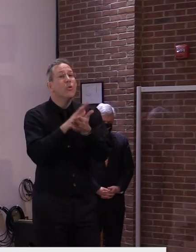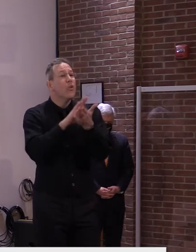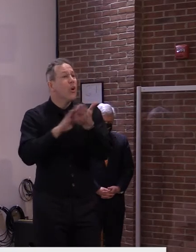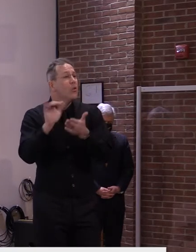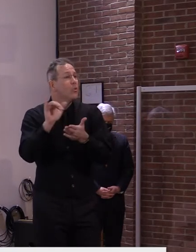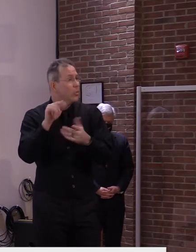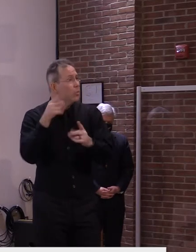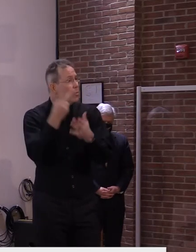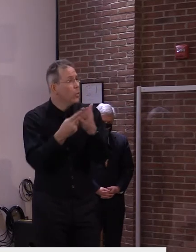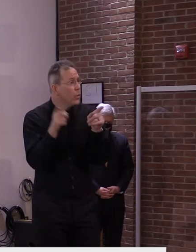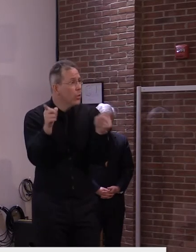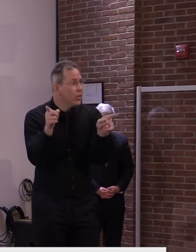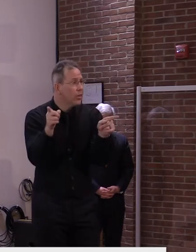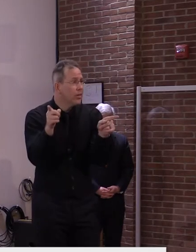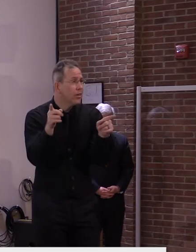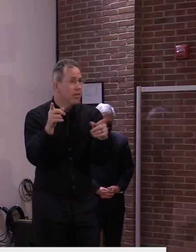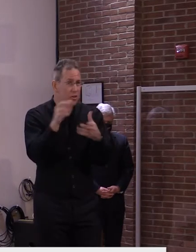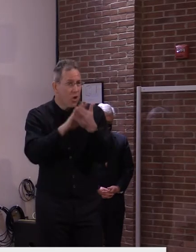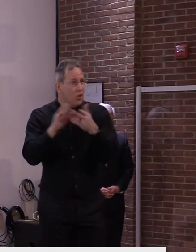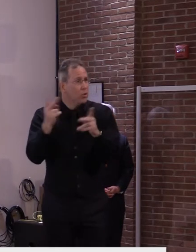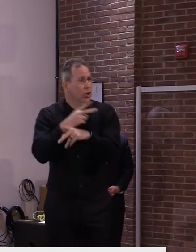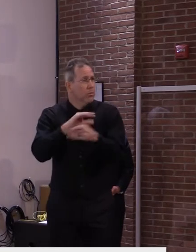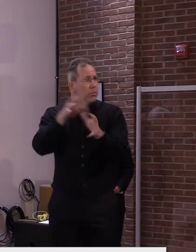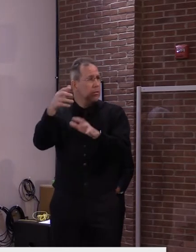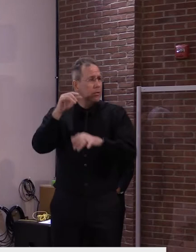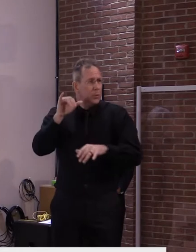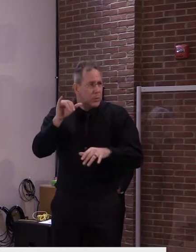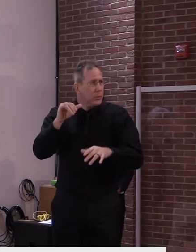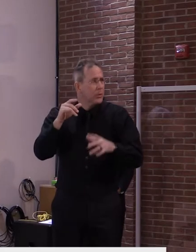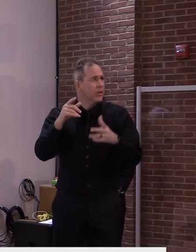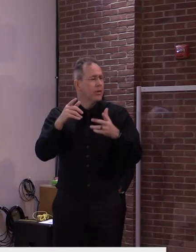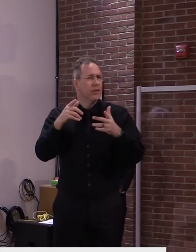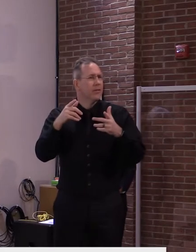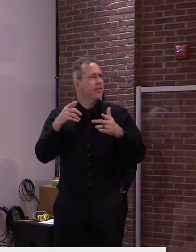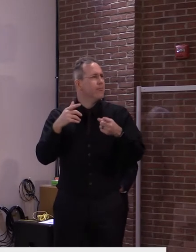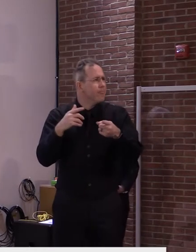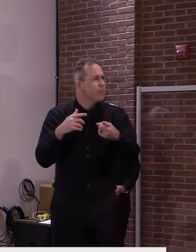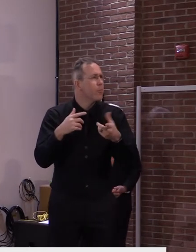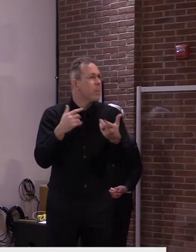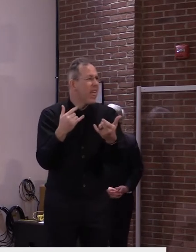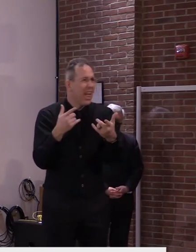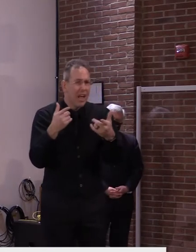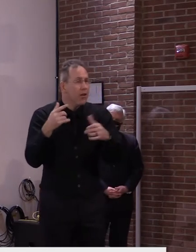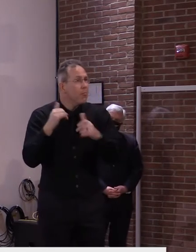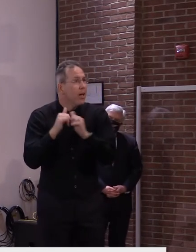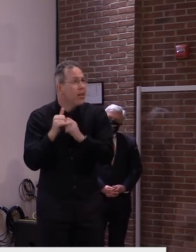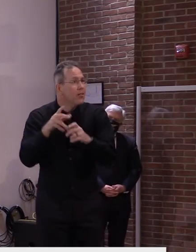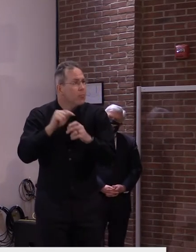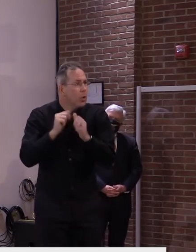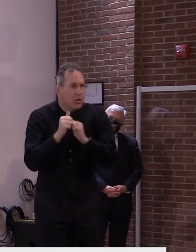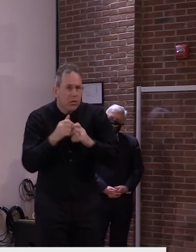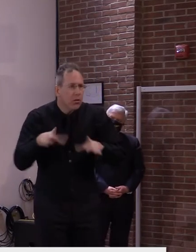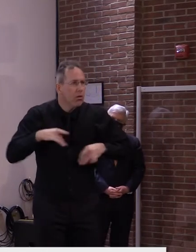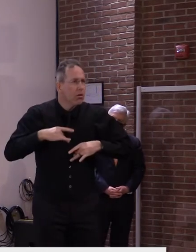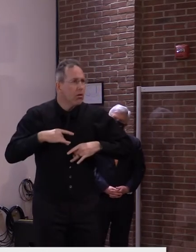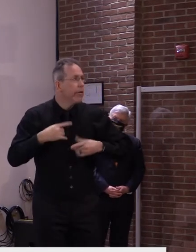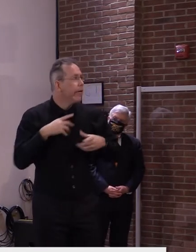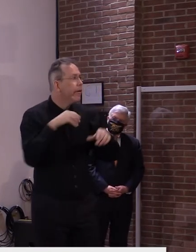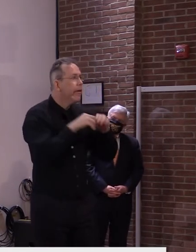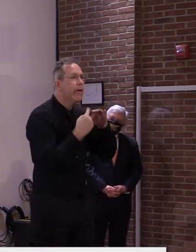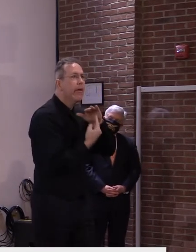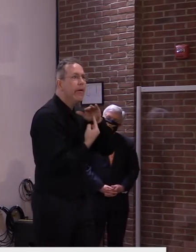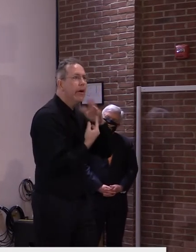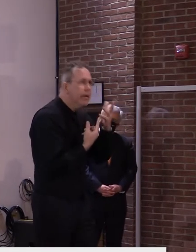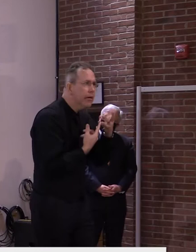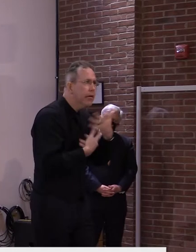issues because of the fact that they're all quarantined related to the playing of their sport. And they tried to do it in a circumstance